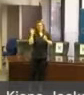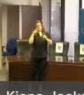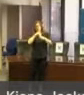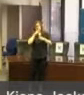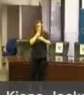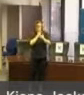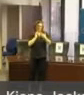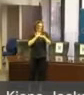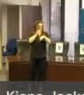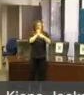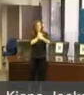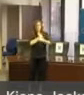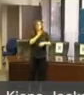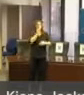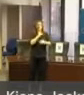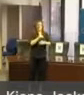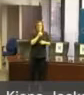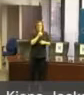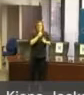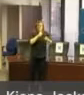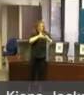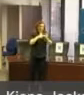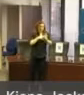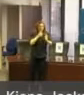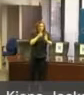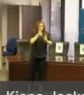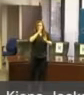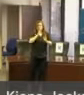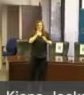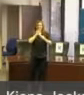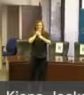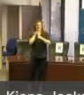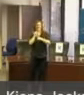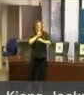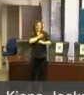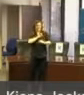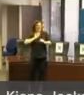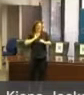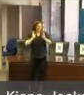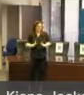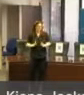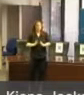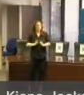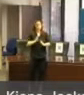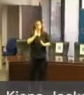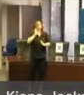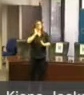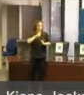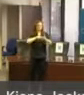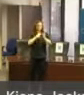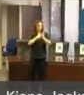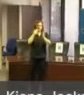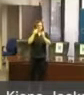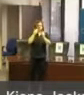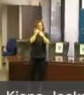related definitions, the definition of direct care staff person, which pertains to individuals that may require baseline testing